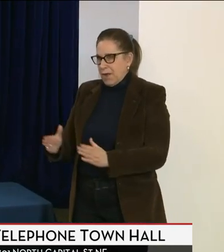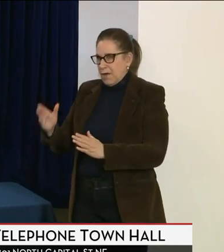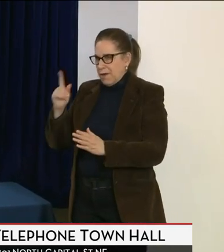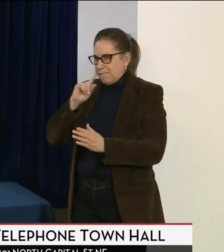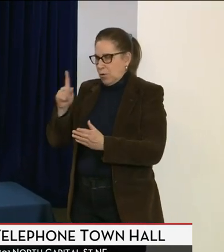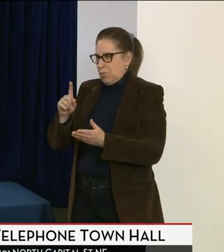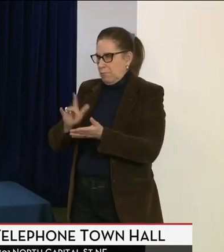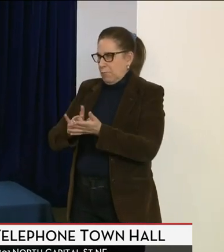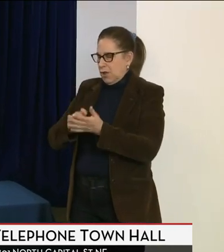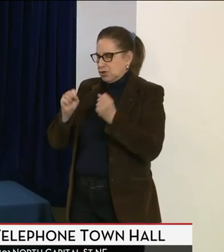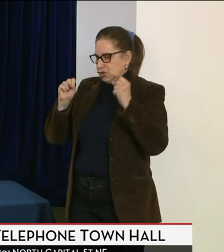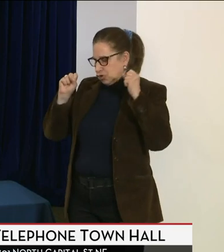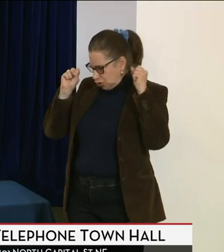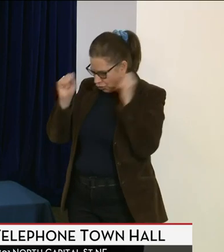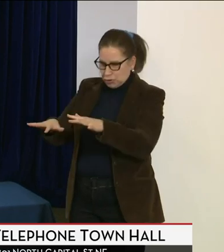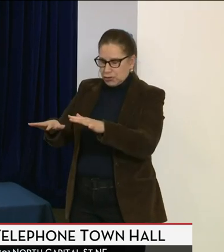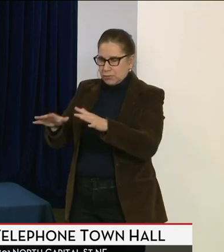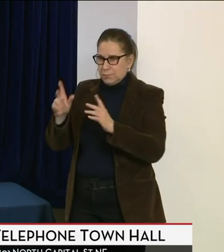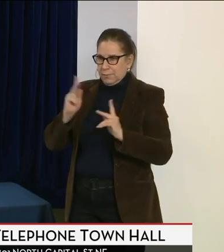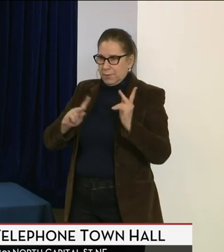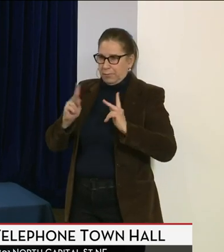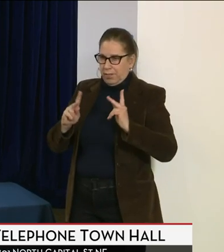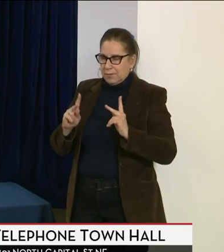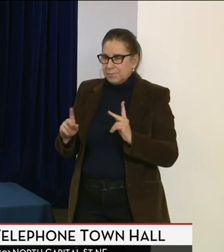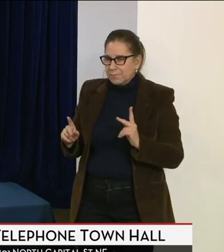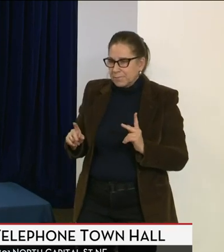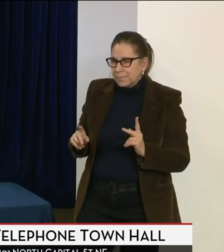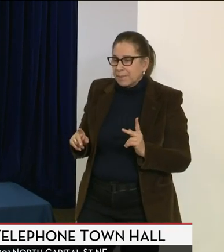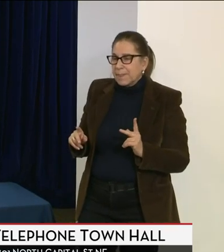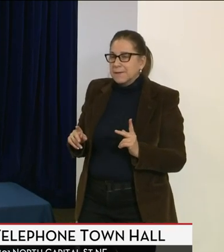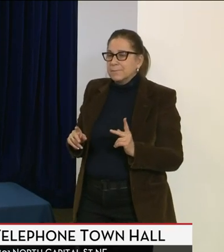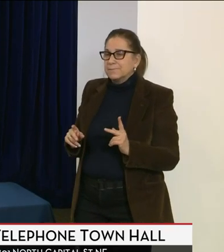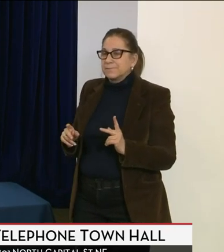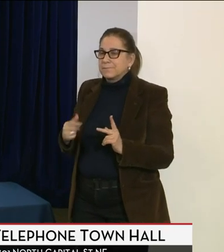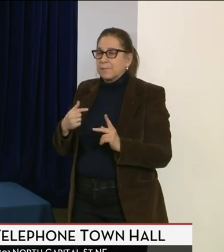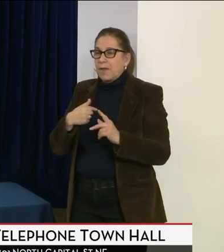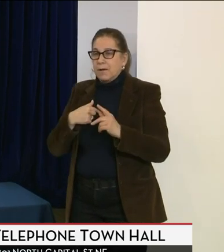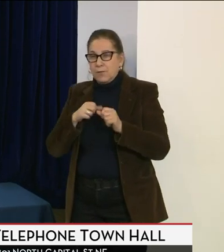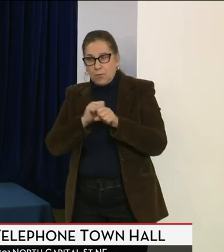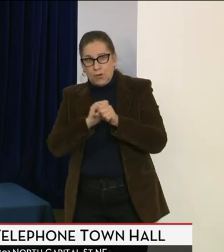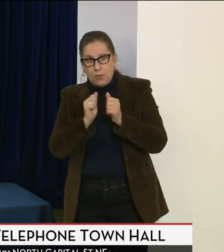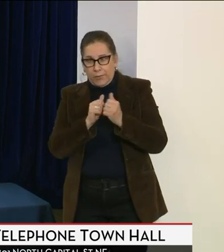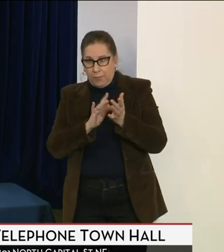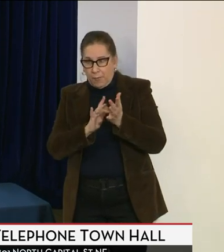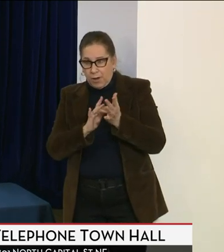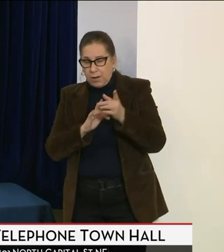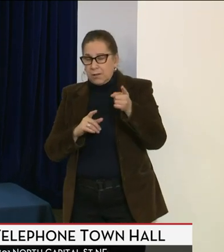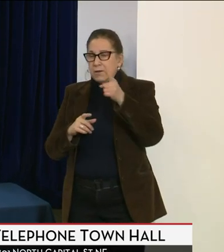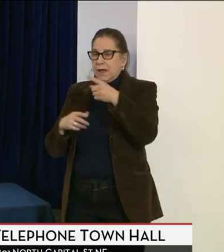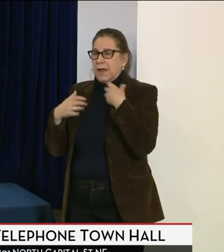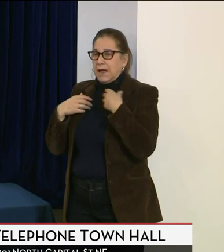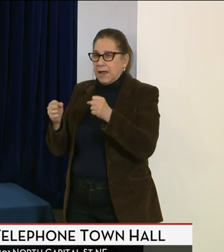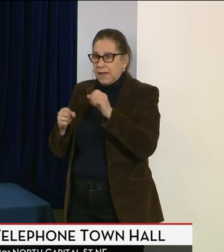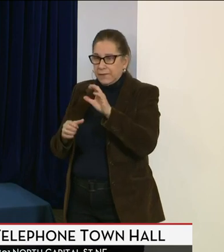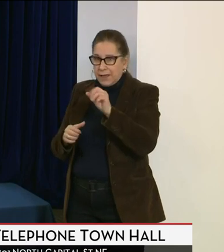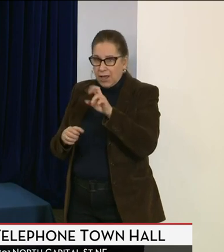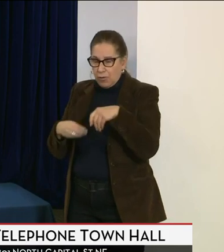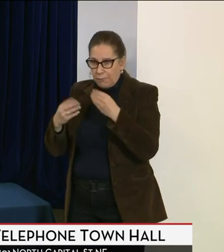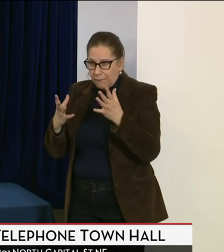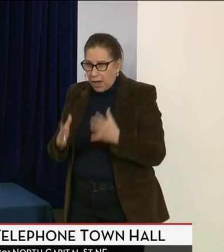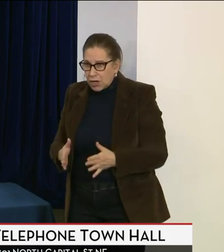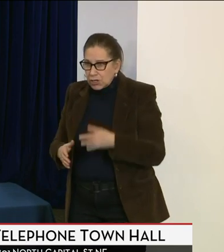strategies, a part of our initial strategy, was to work with the hospitals and healthcare providers to be able to have them suspend or postpone